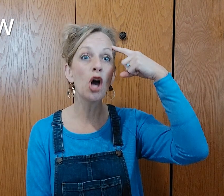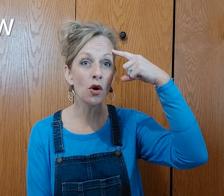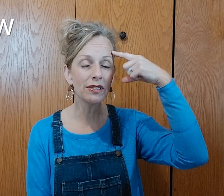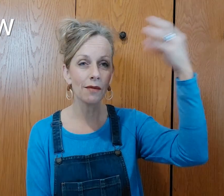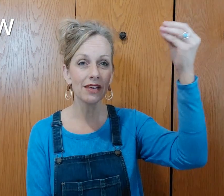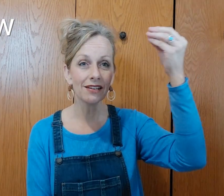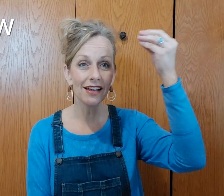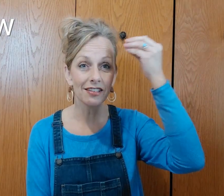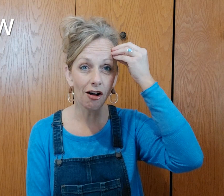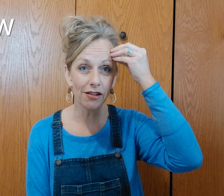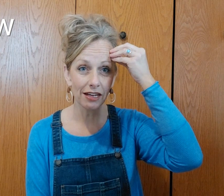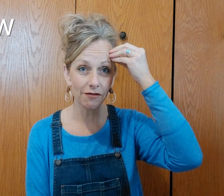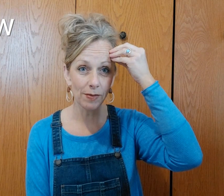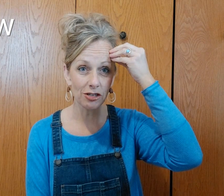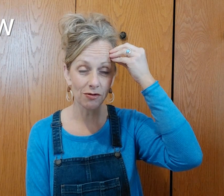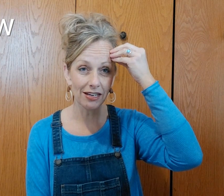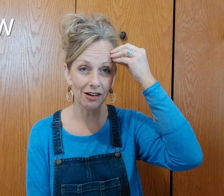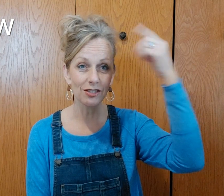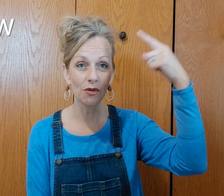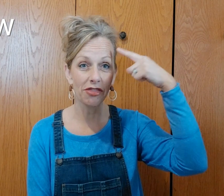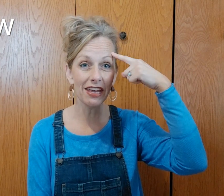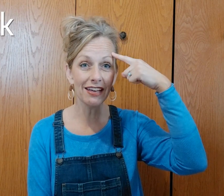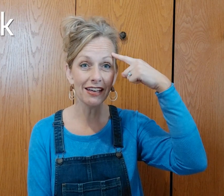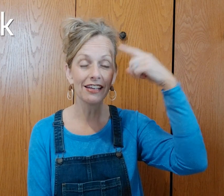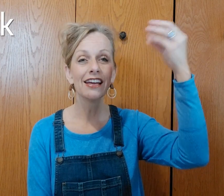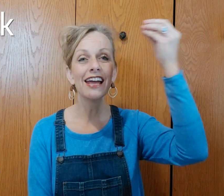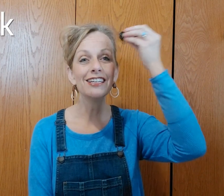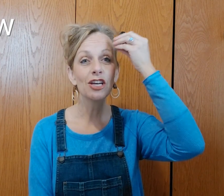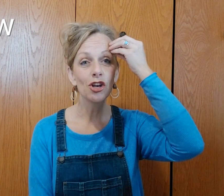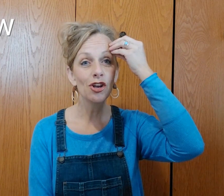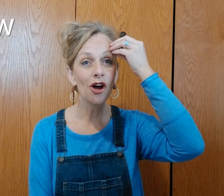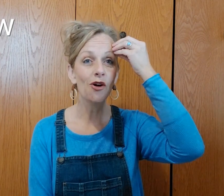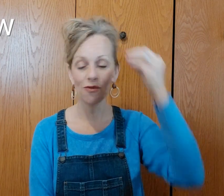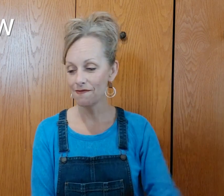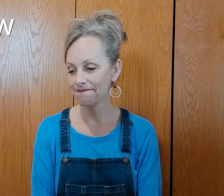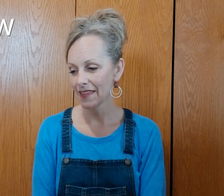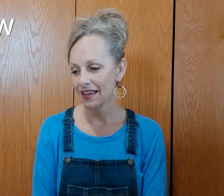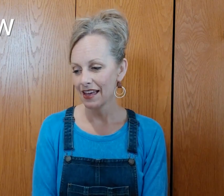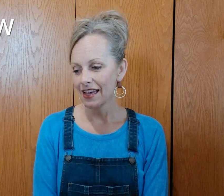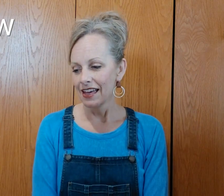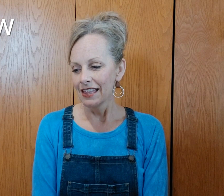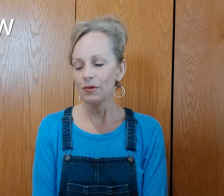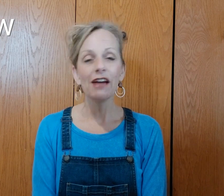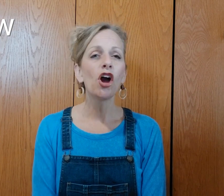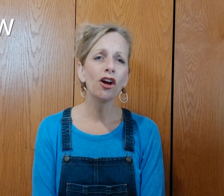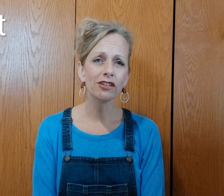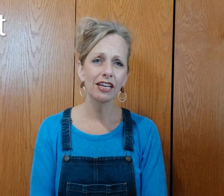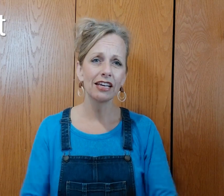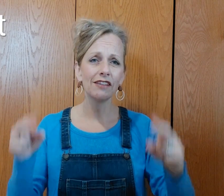know something, it's all the information right here. So think and know. Then we have hurt. If